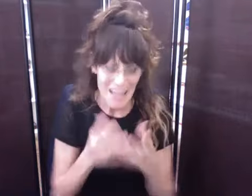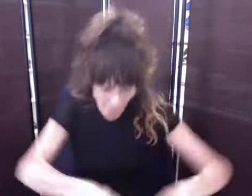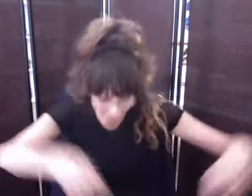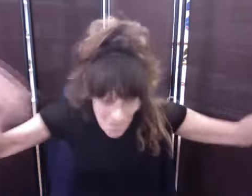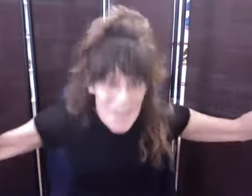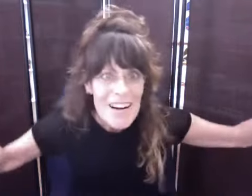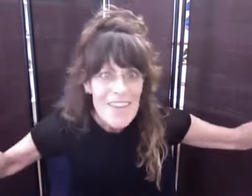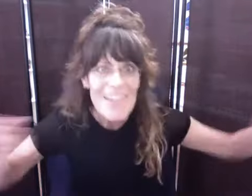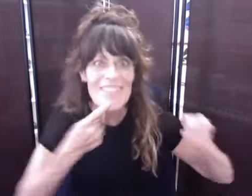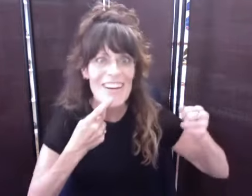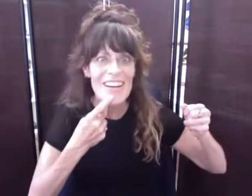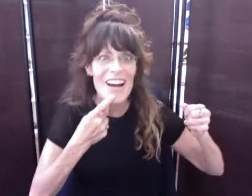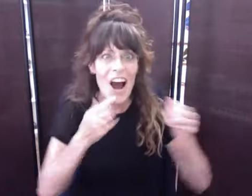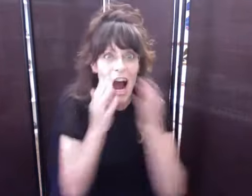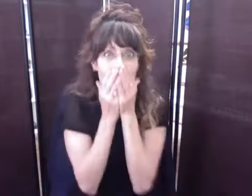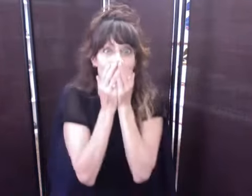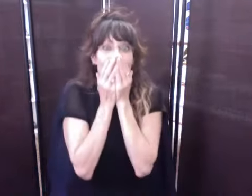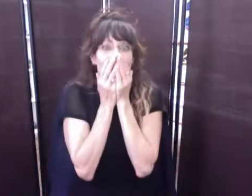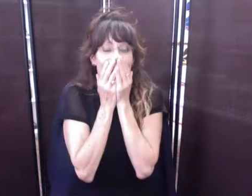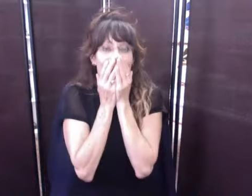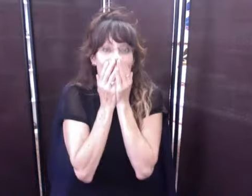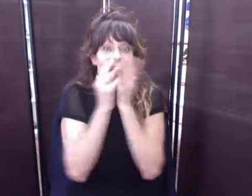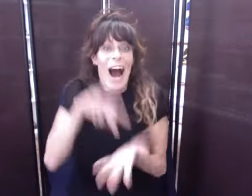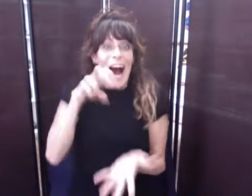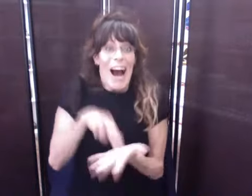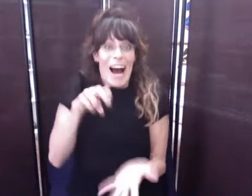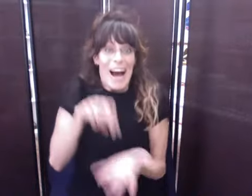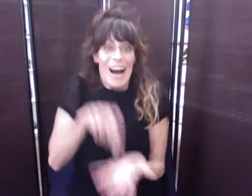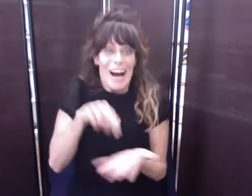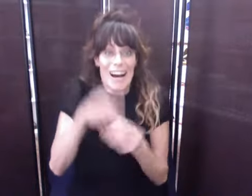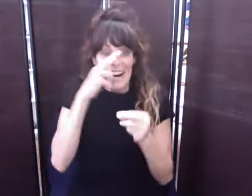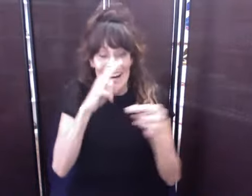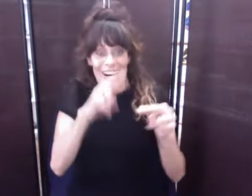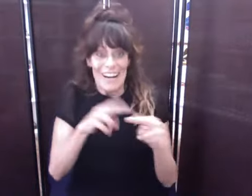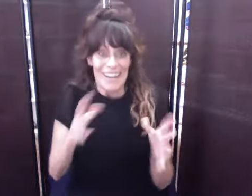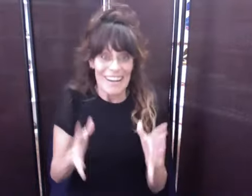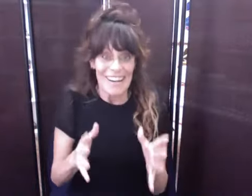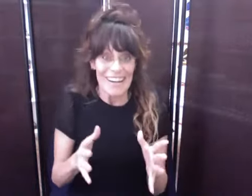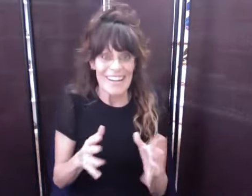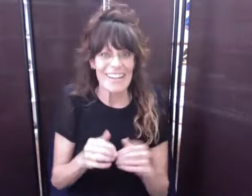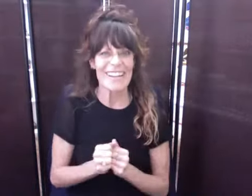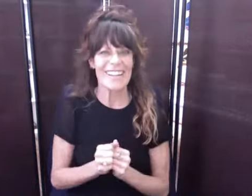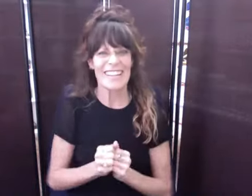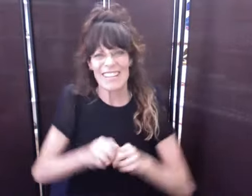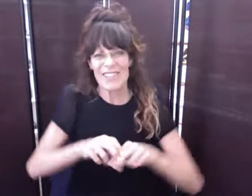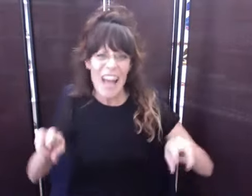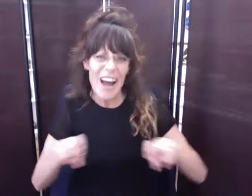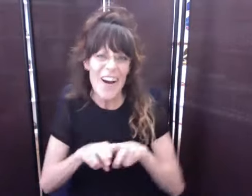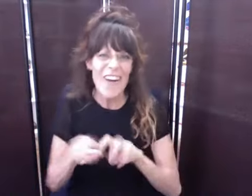you, I lost my lunch. I could not believe how much fun I had with this thing. I mean, the couch was one planet, the chair was another planet, the